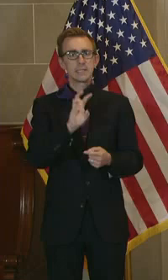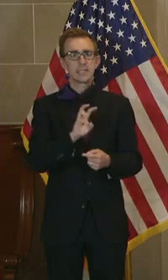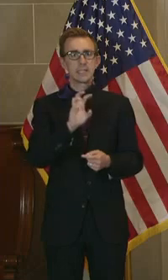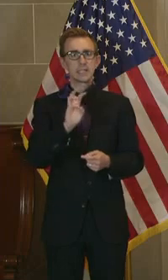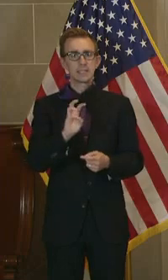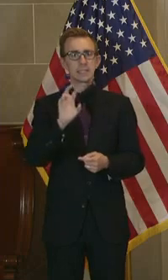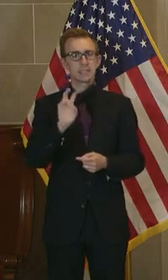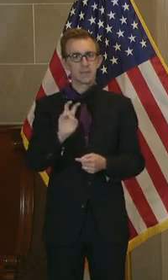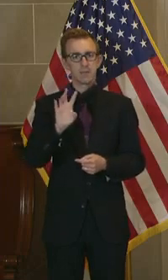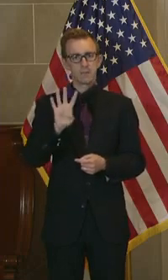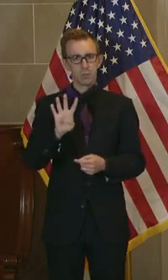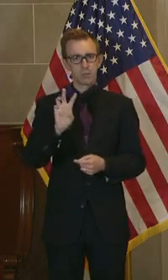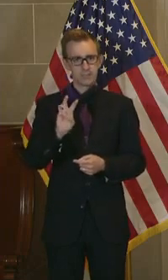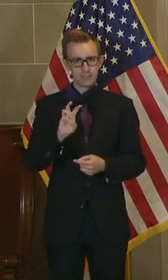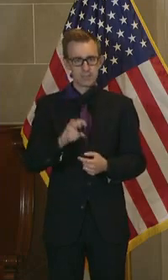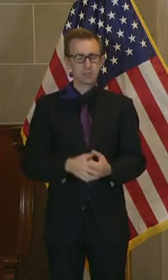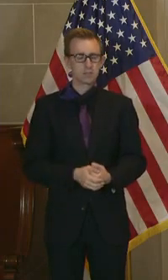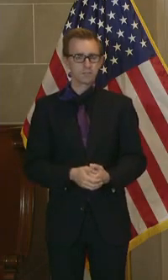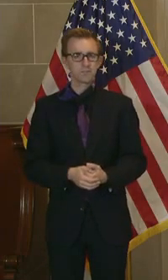66746.